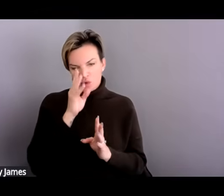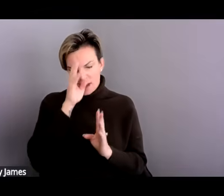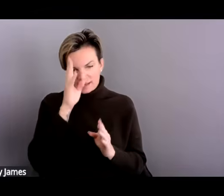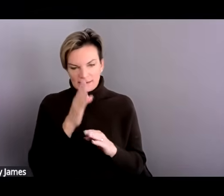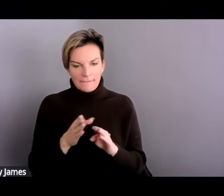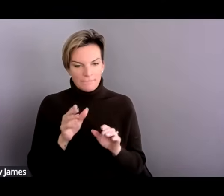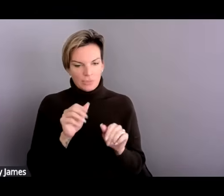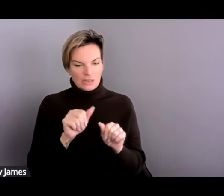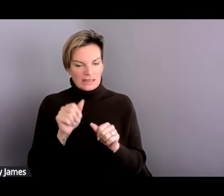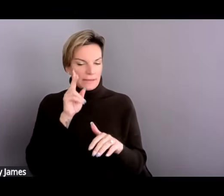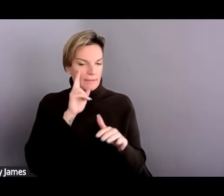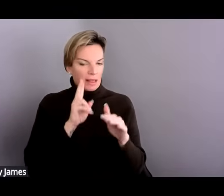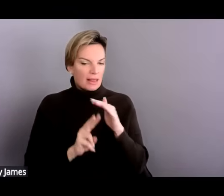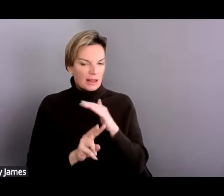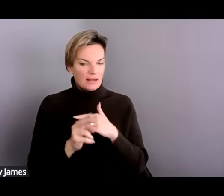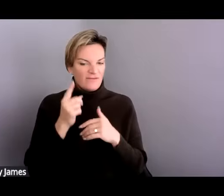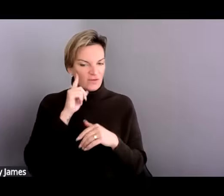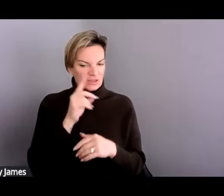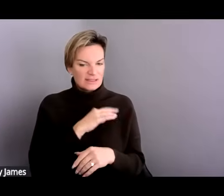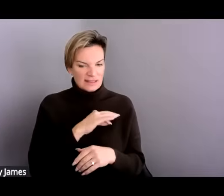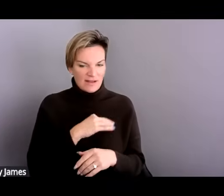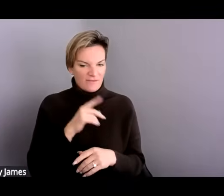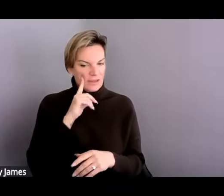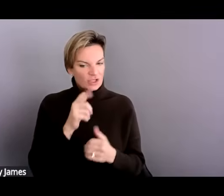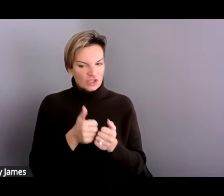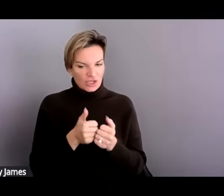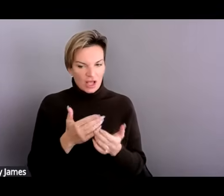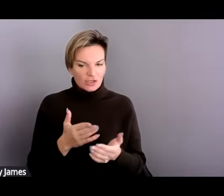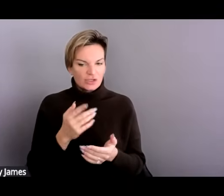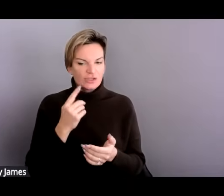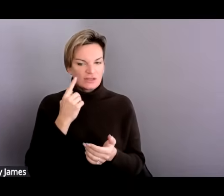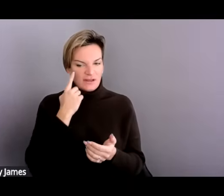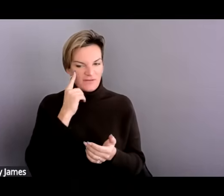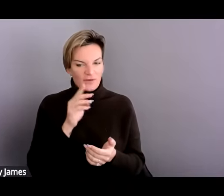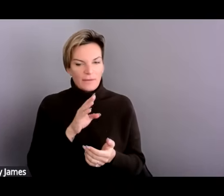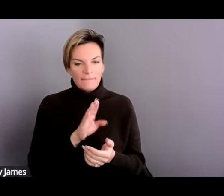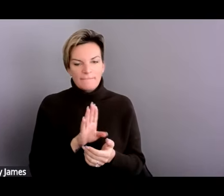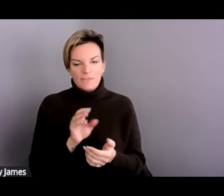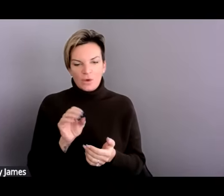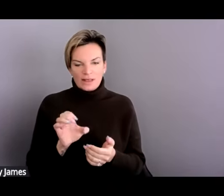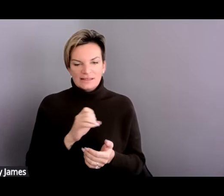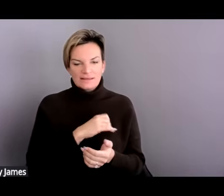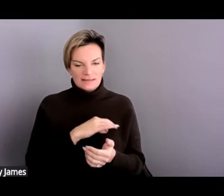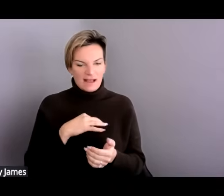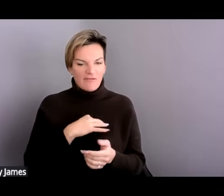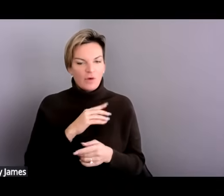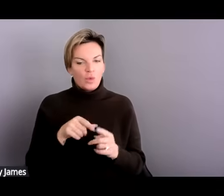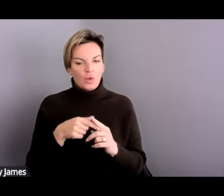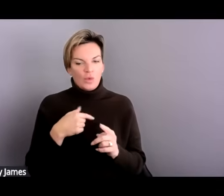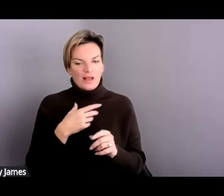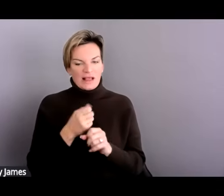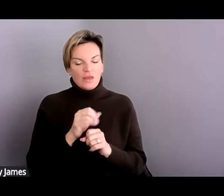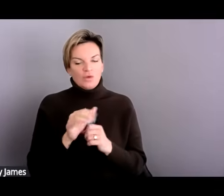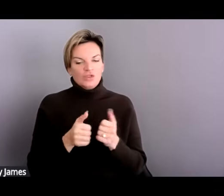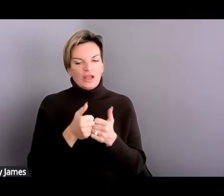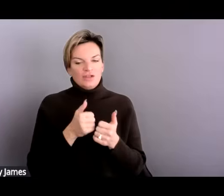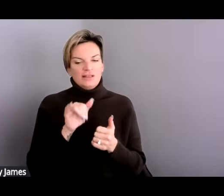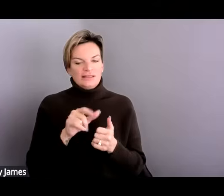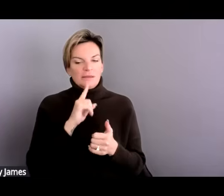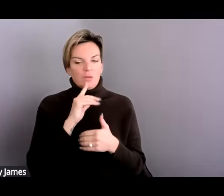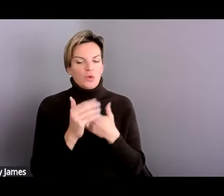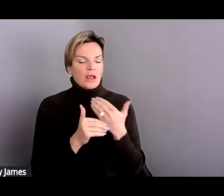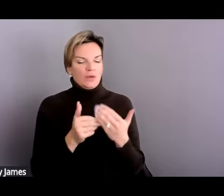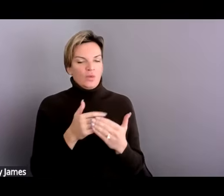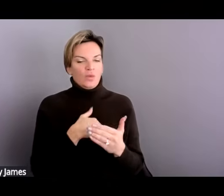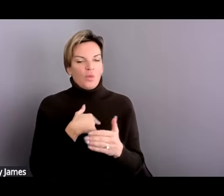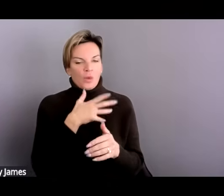staff and I mean, for the sponsors, for the challengers, for BOE staff, and for the board as to when we get those challenges, this is the process we're going to follow